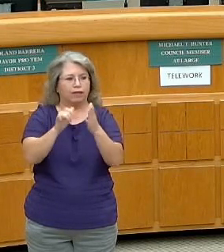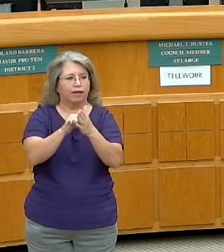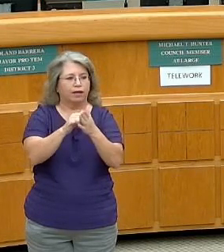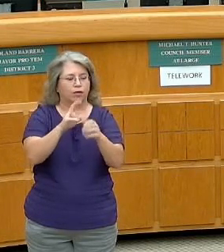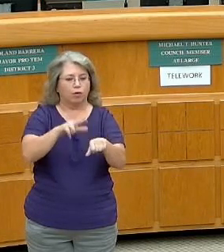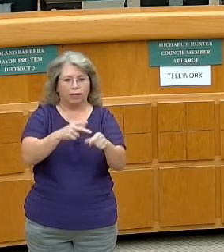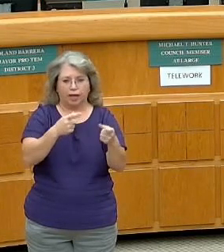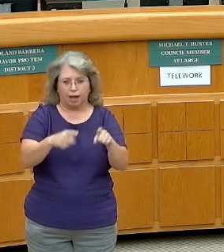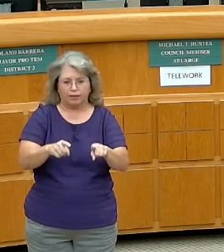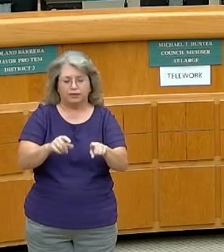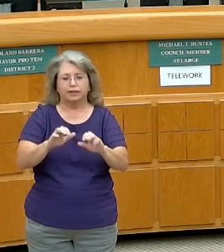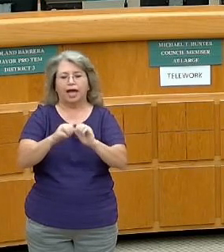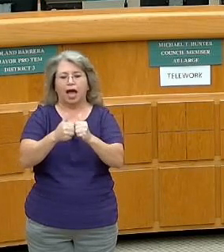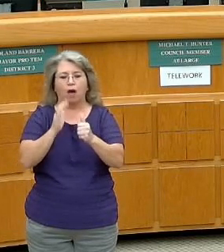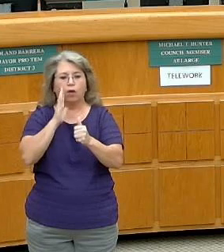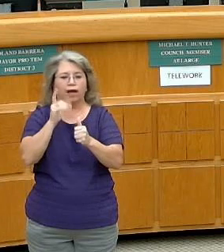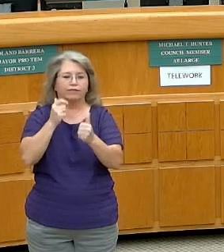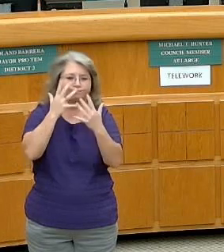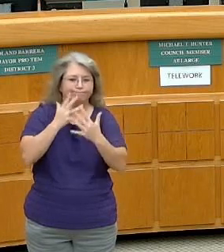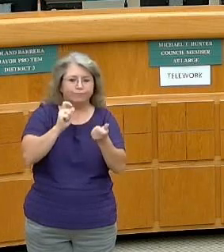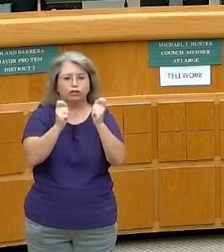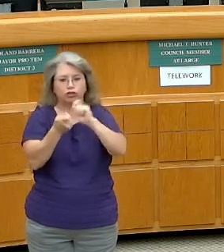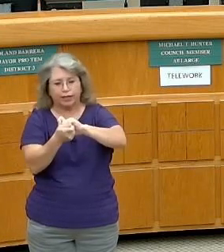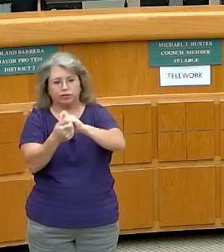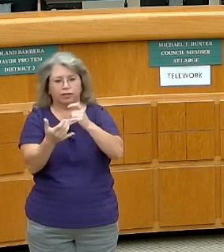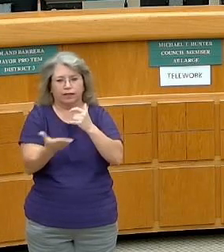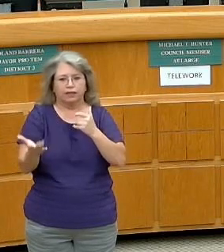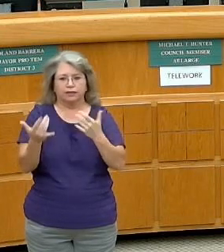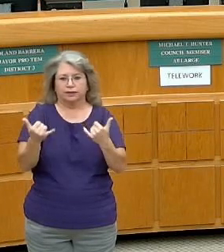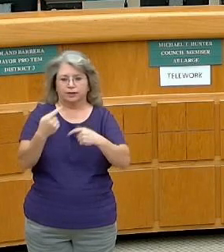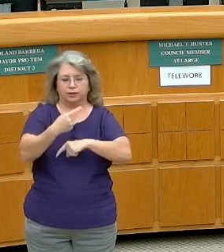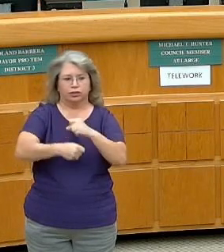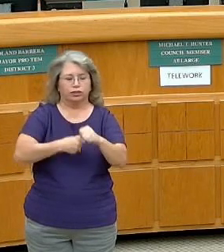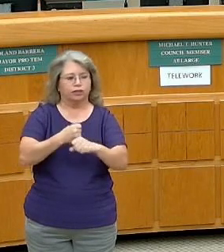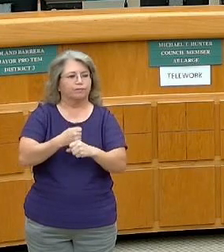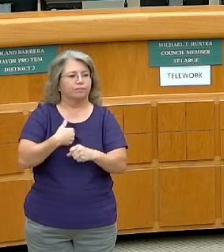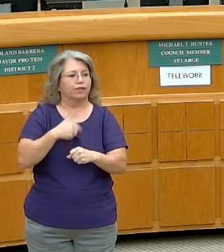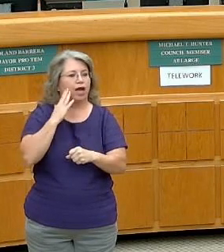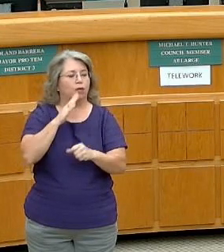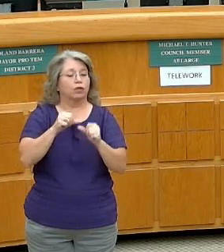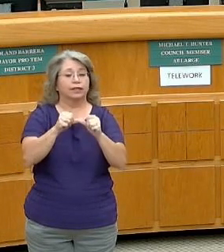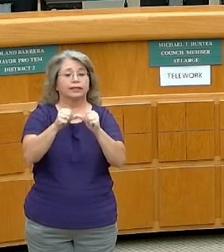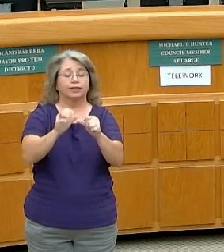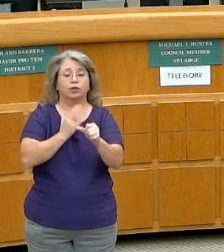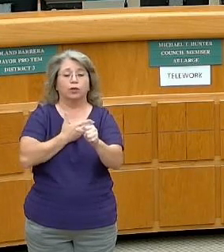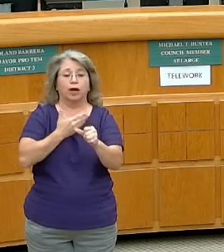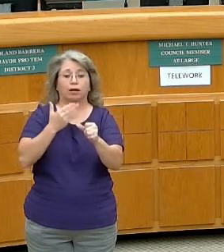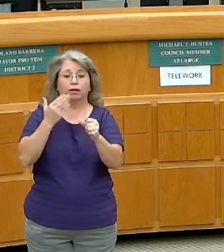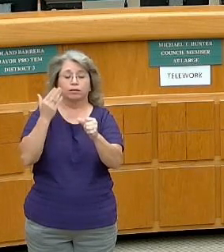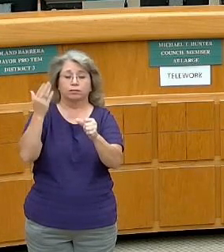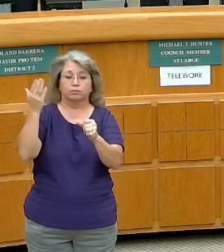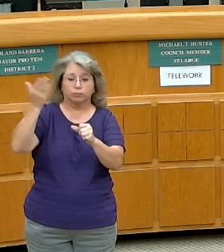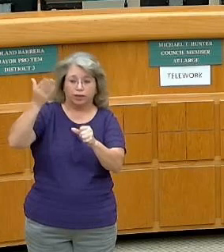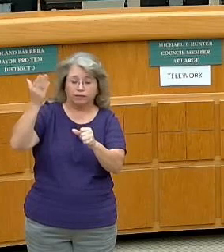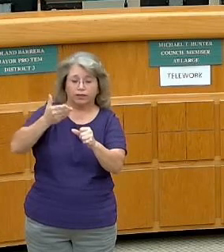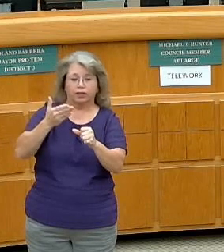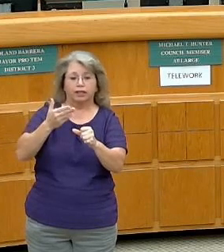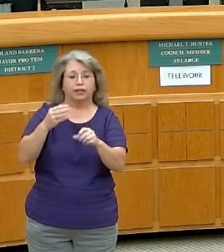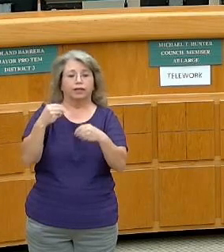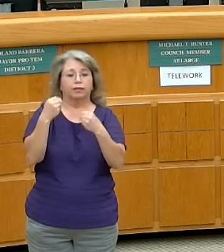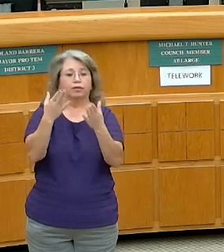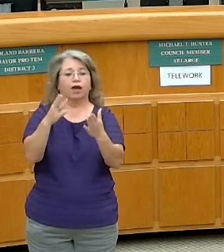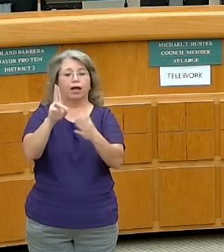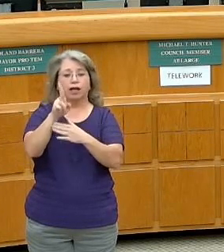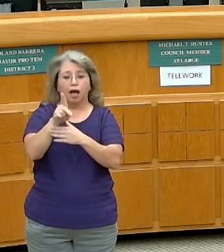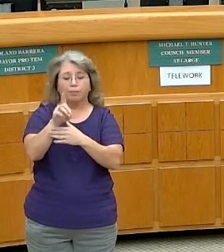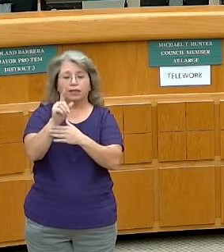take place this year. I will continue our briefing by giving you an update on our statistics in terms of COVID